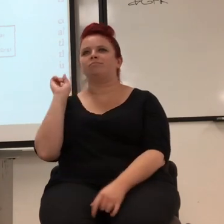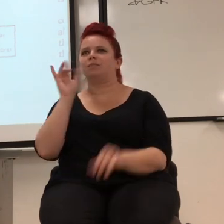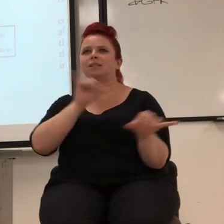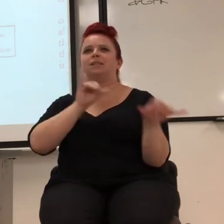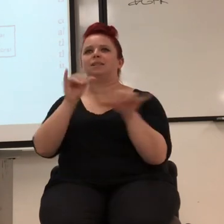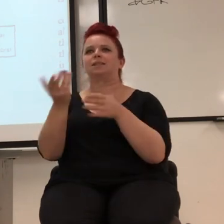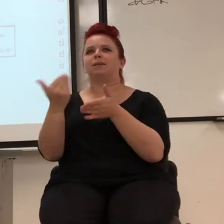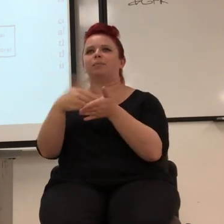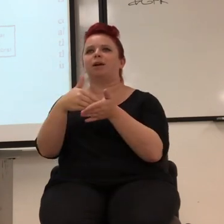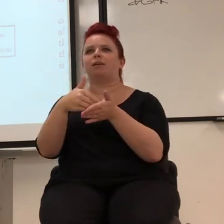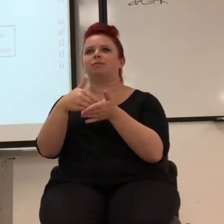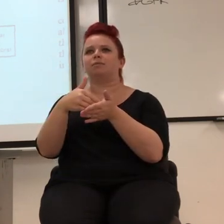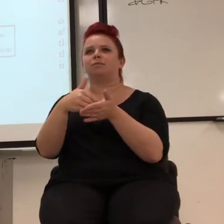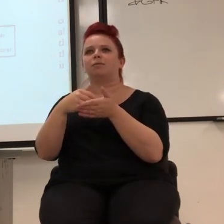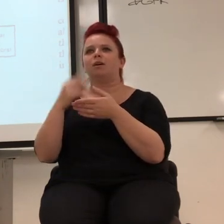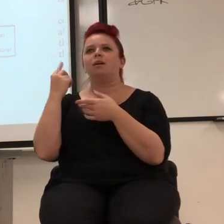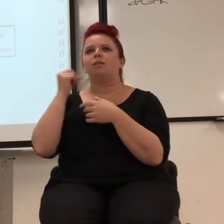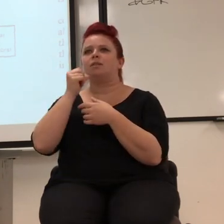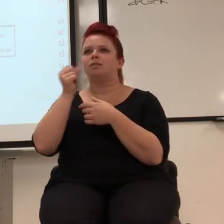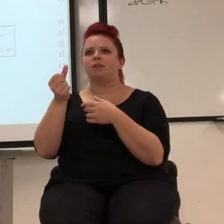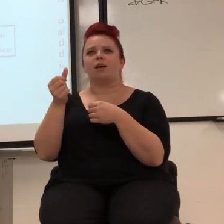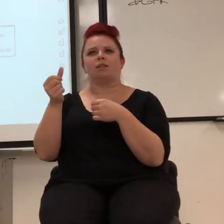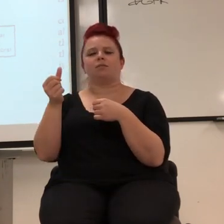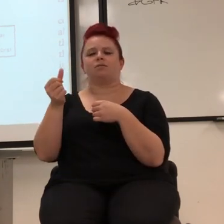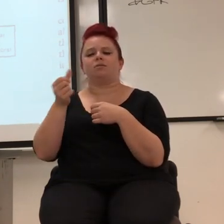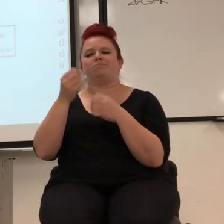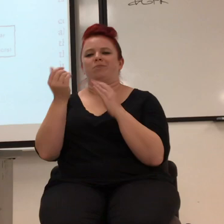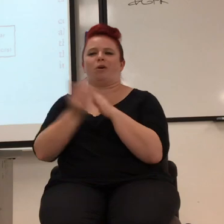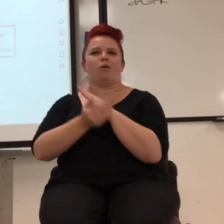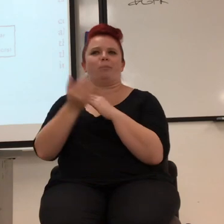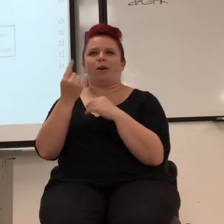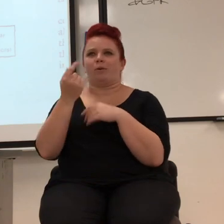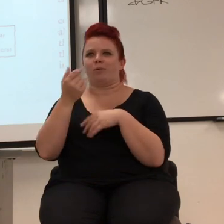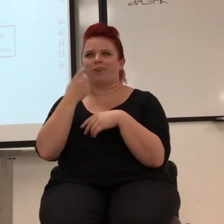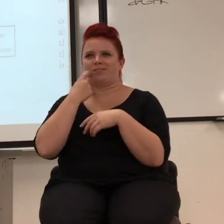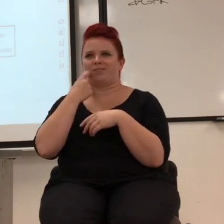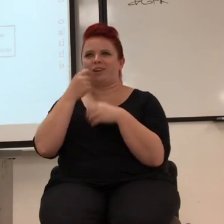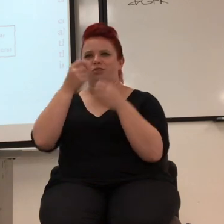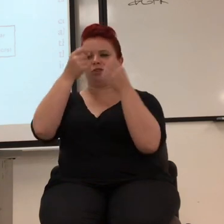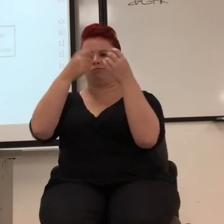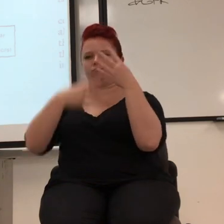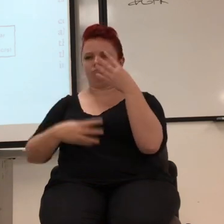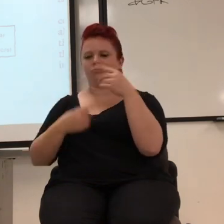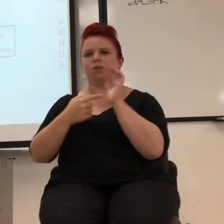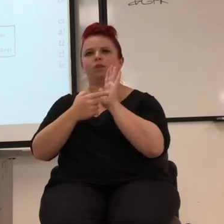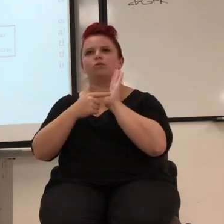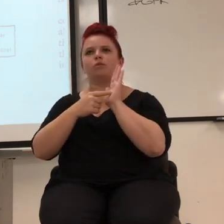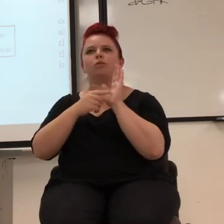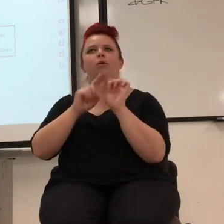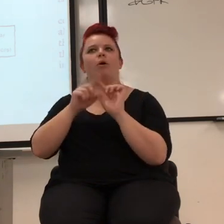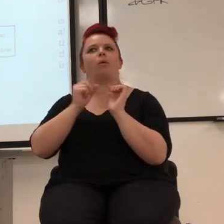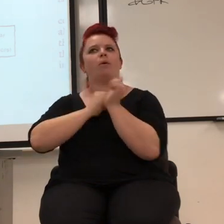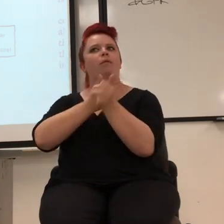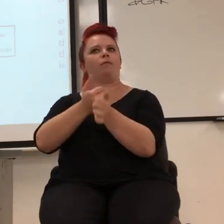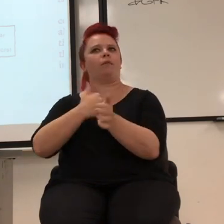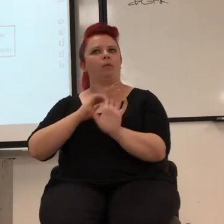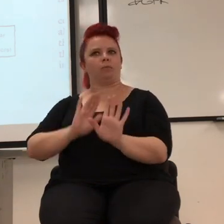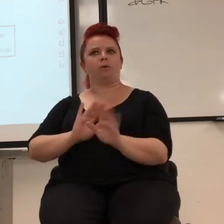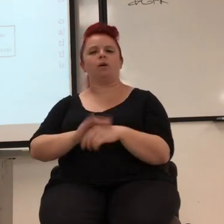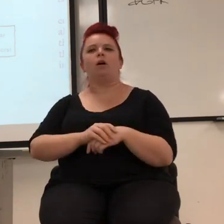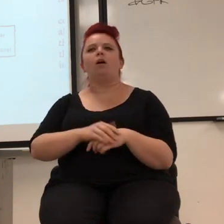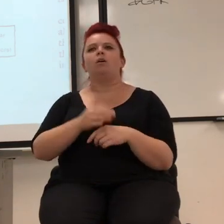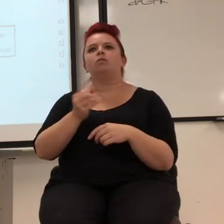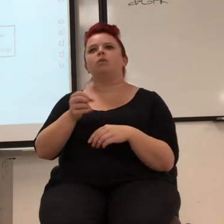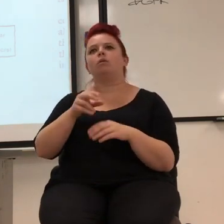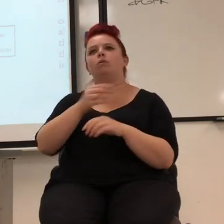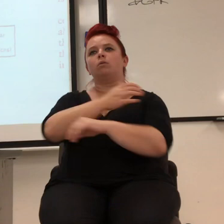again. Okay, this is not the automatic one I just got through online. Just stay with me here. Drop blood pressure,